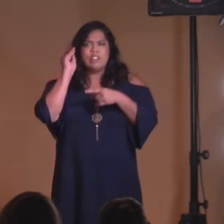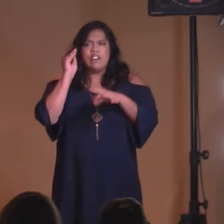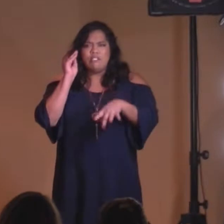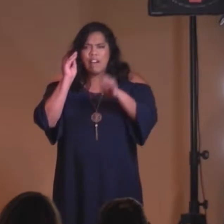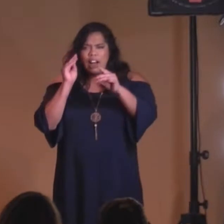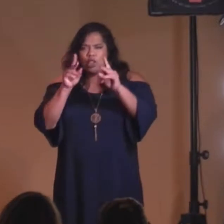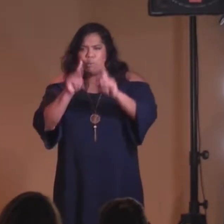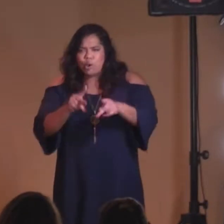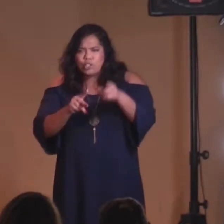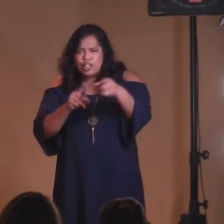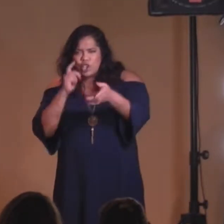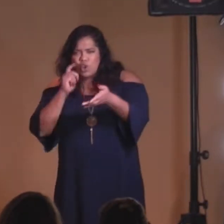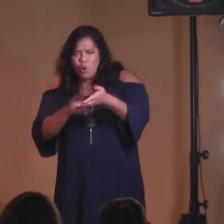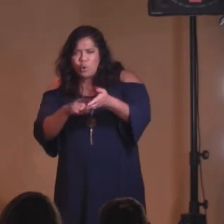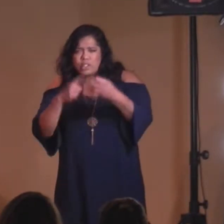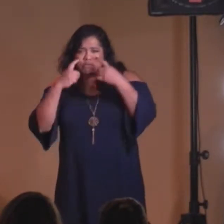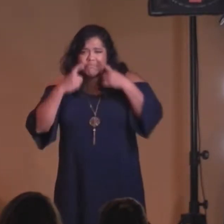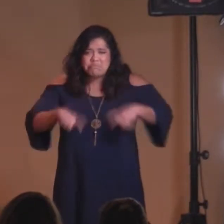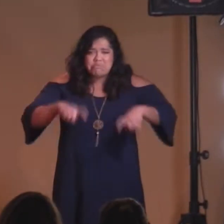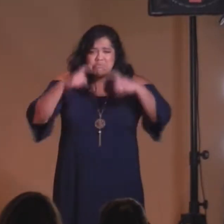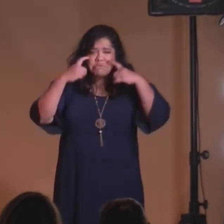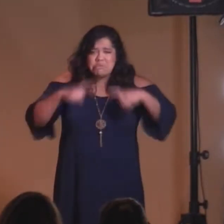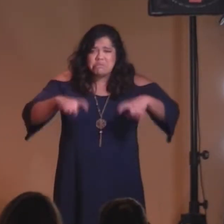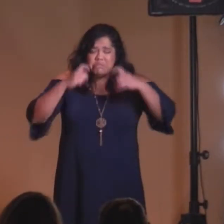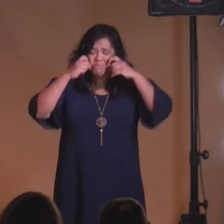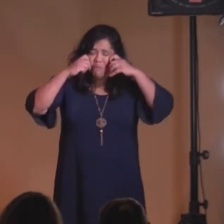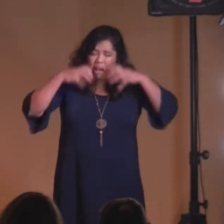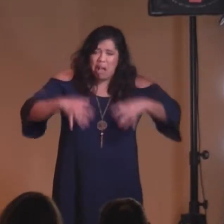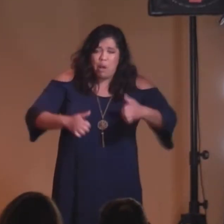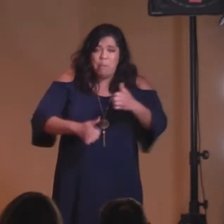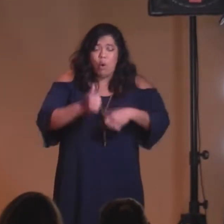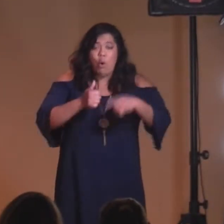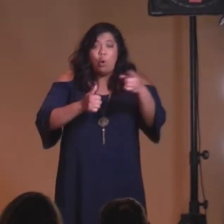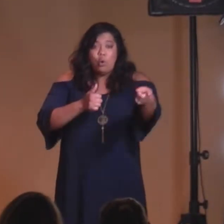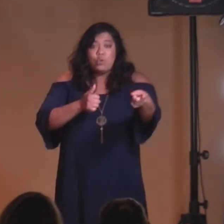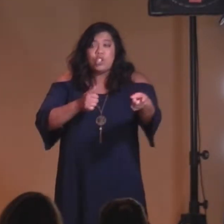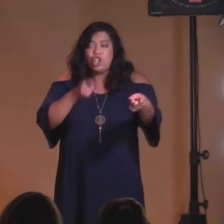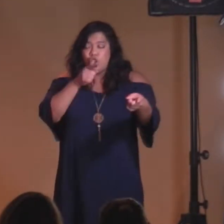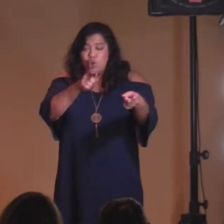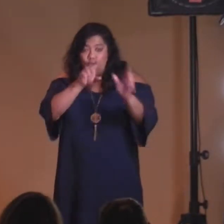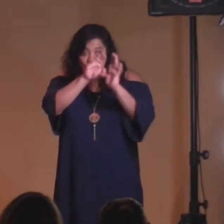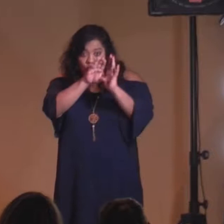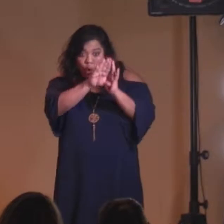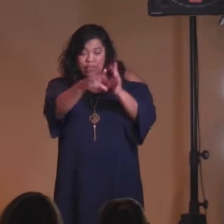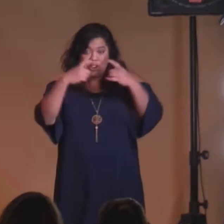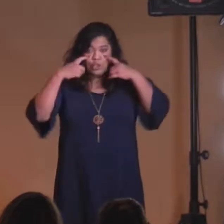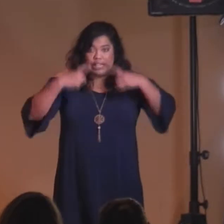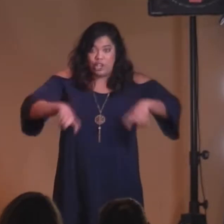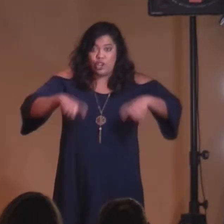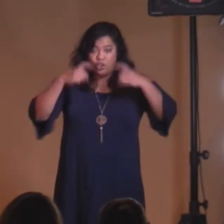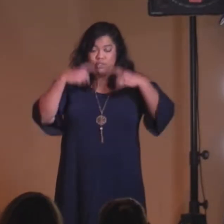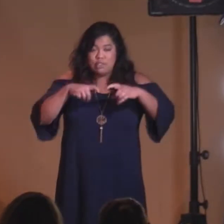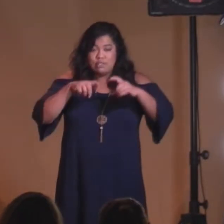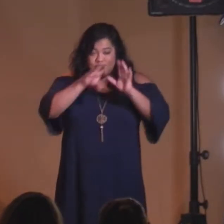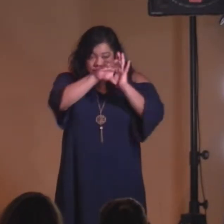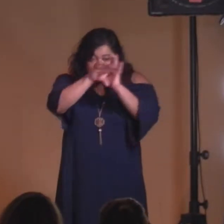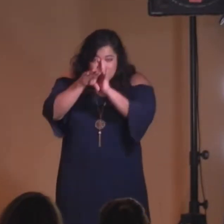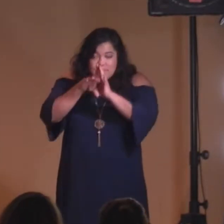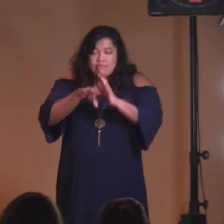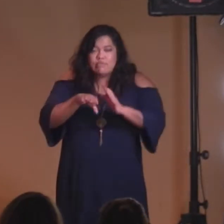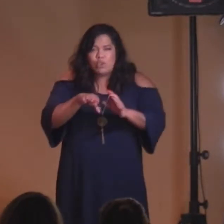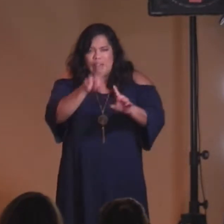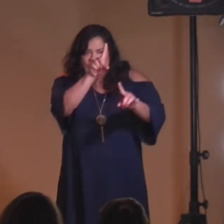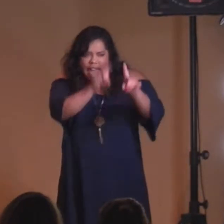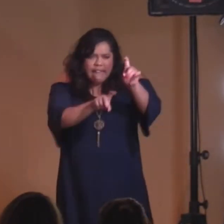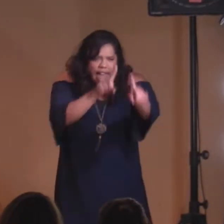who is crying the most and make sure you get their tears on camera. Make sure you ask